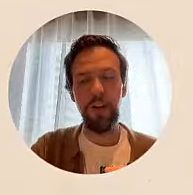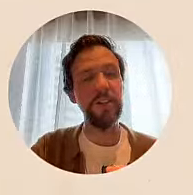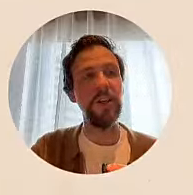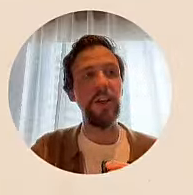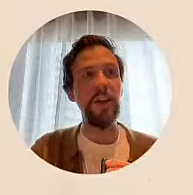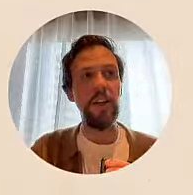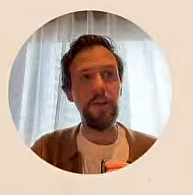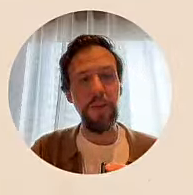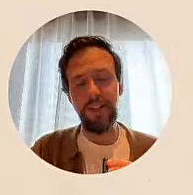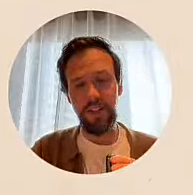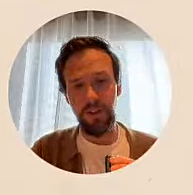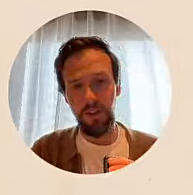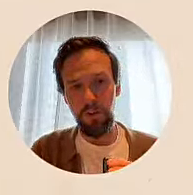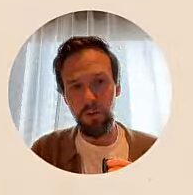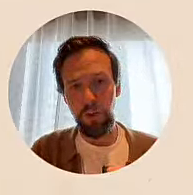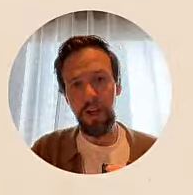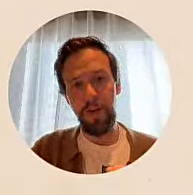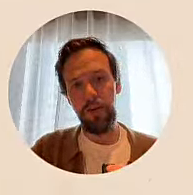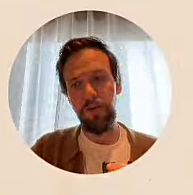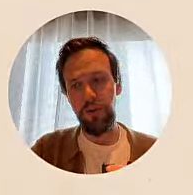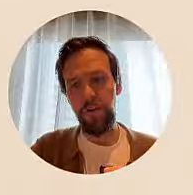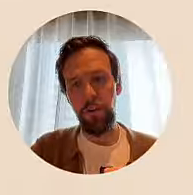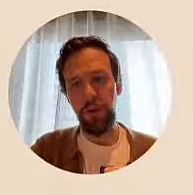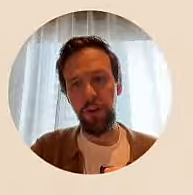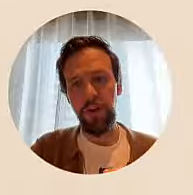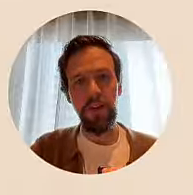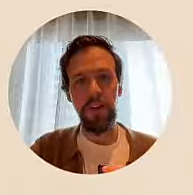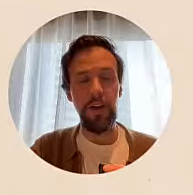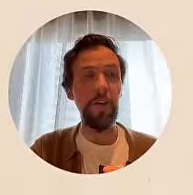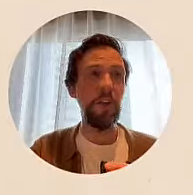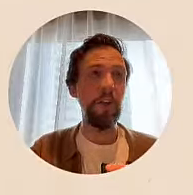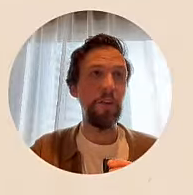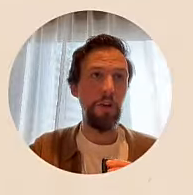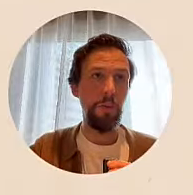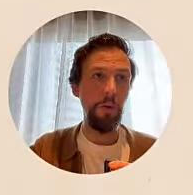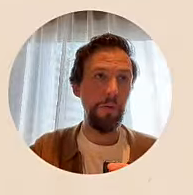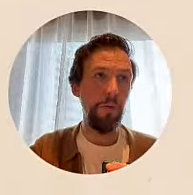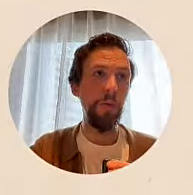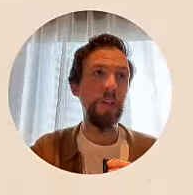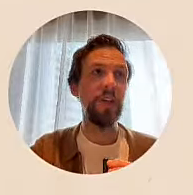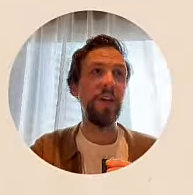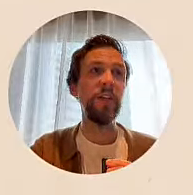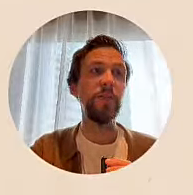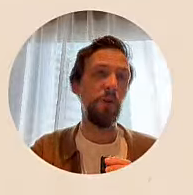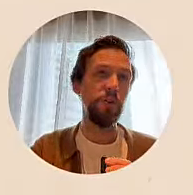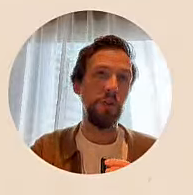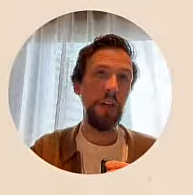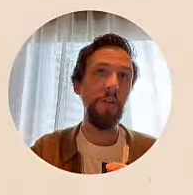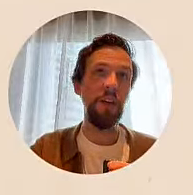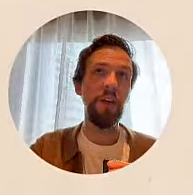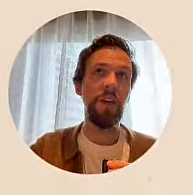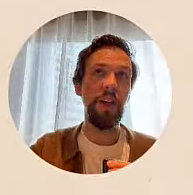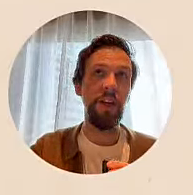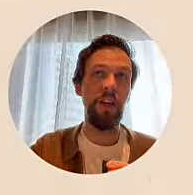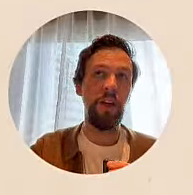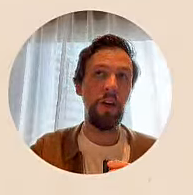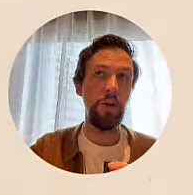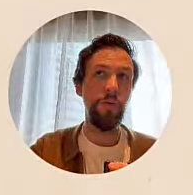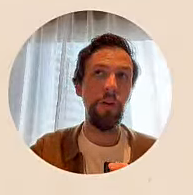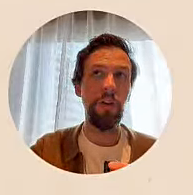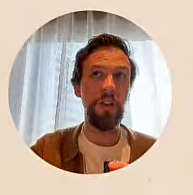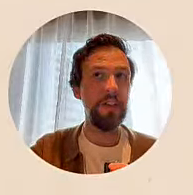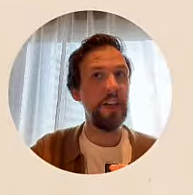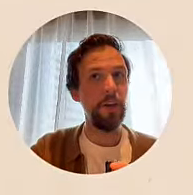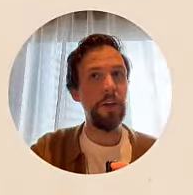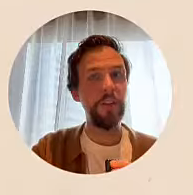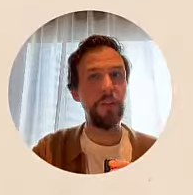the players, it makes it really better for everybody. And I think both the phobia settings, but also giving Art